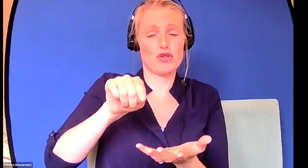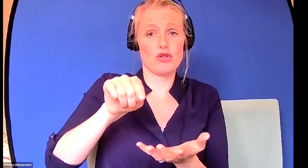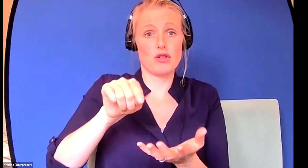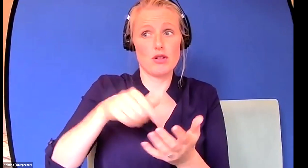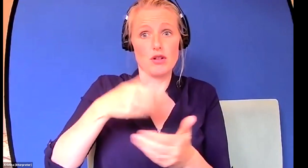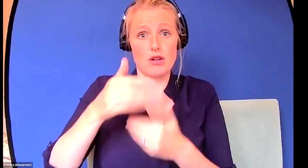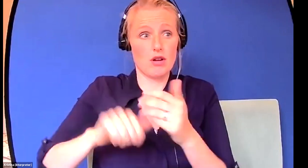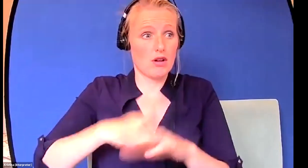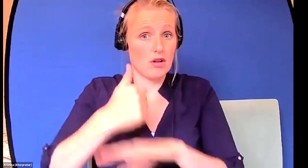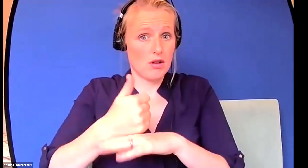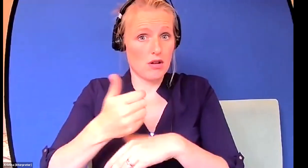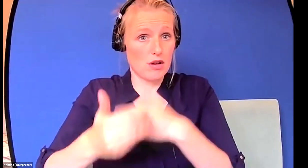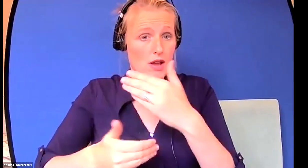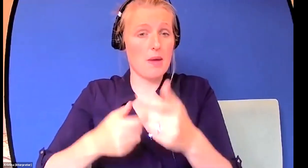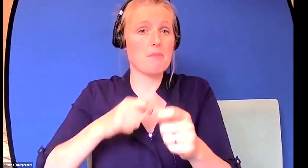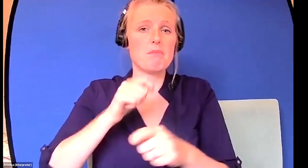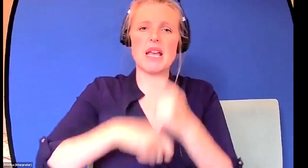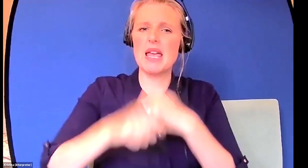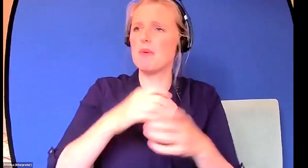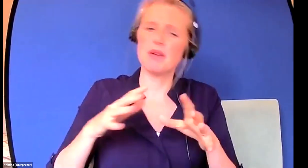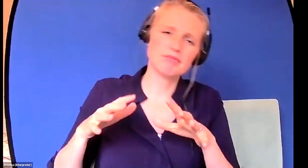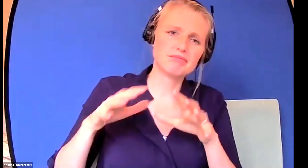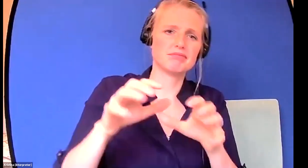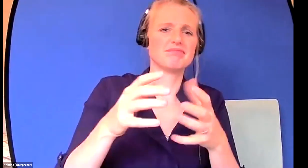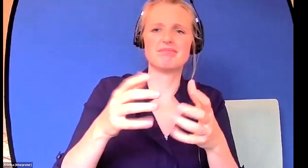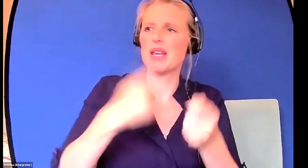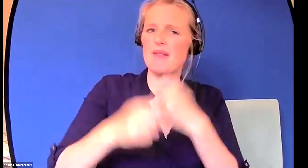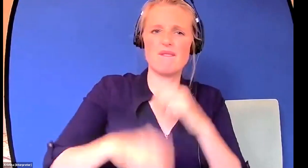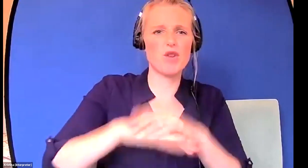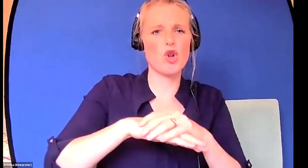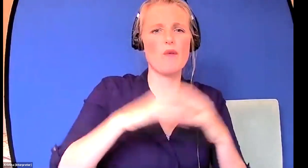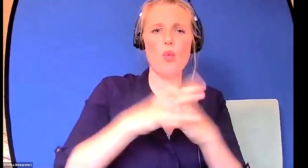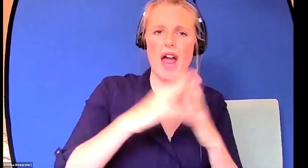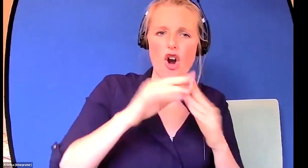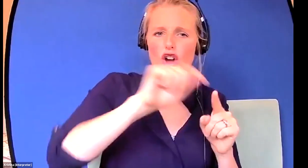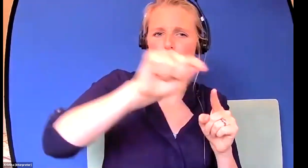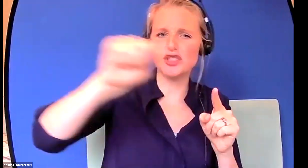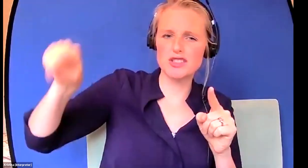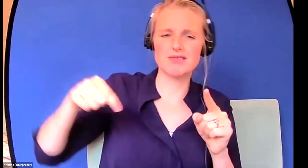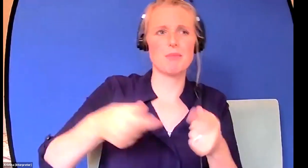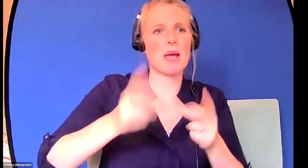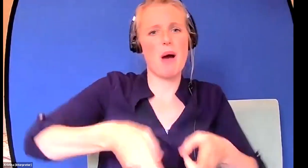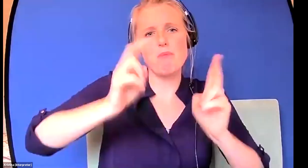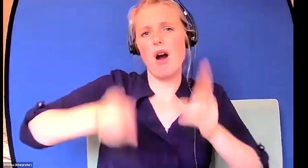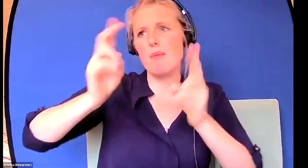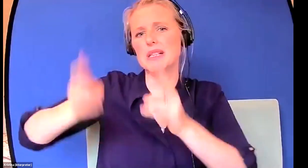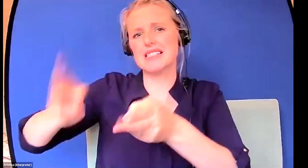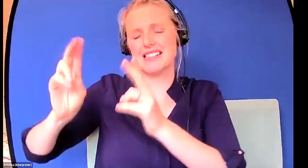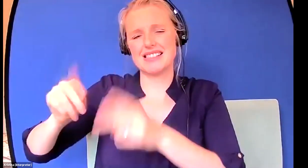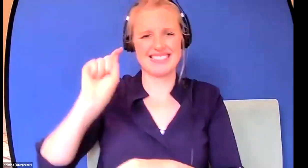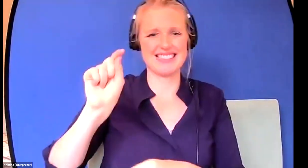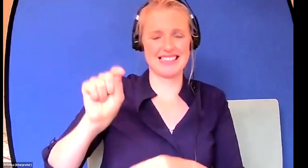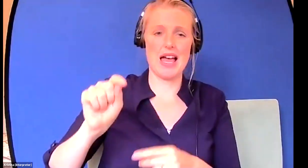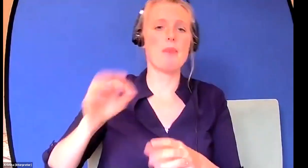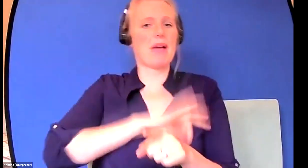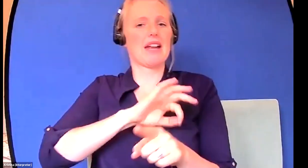repopulated in a warehouse and an apartment boom that mainly benefited, and not people in the decaying inner city or